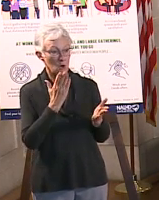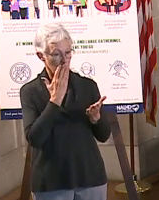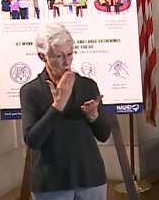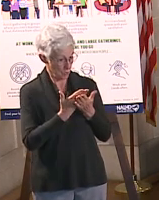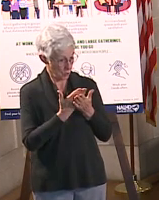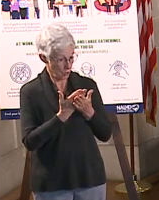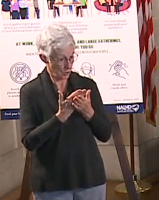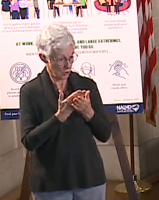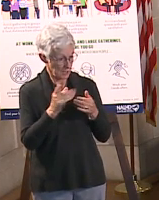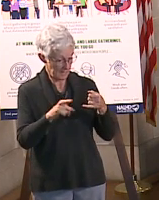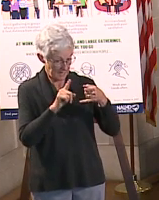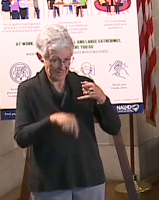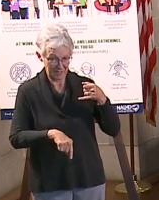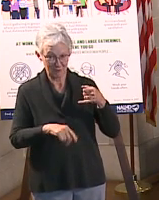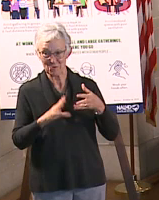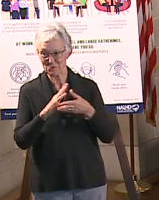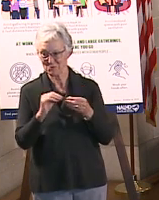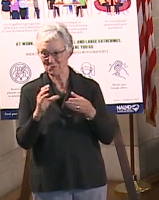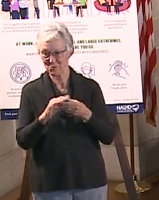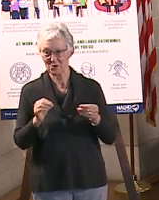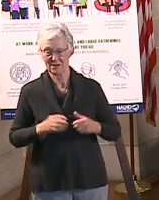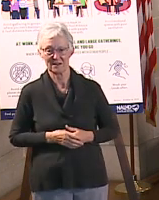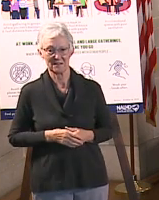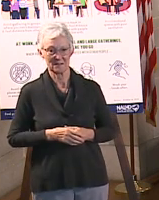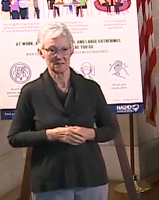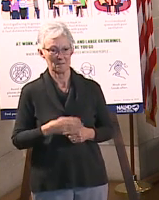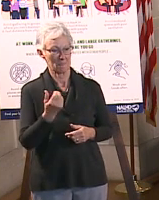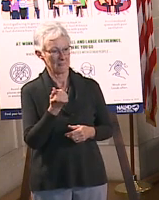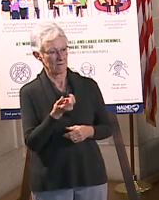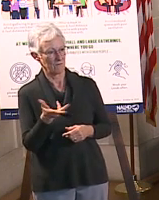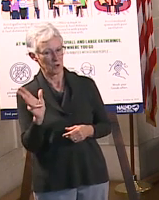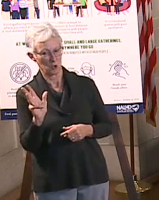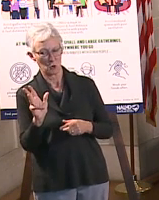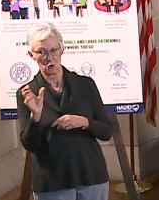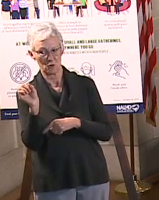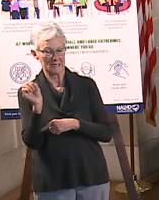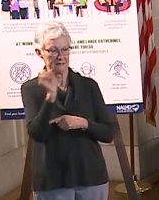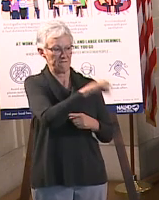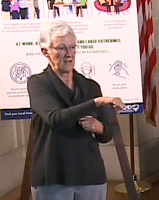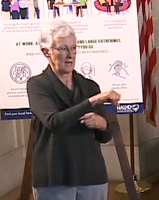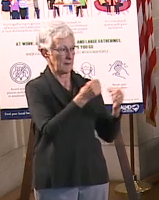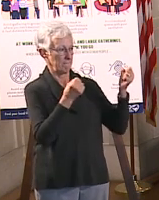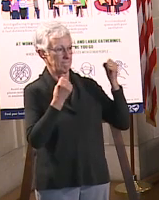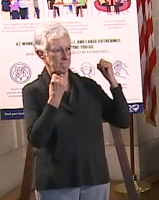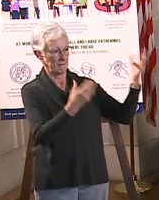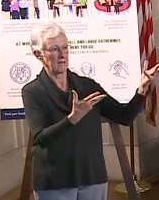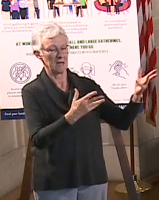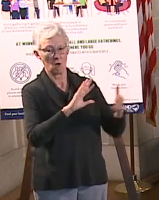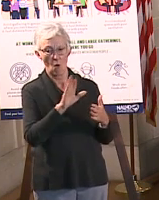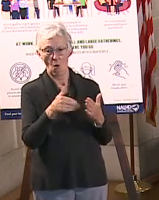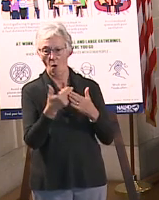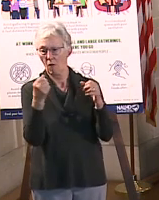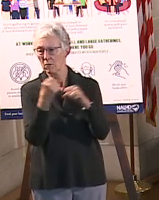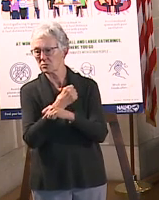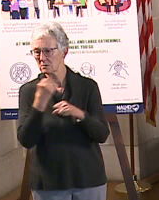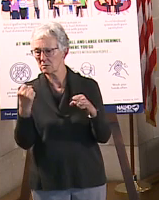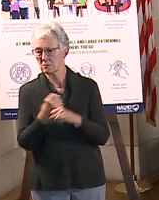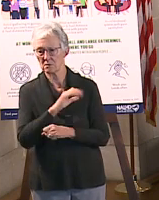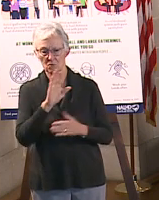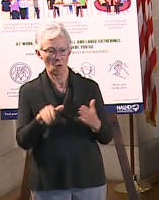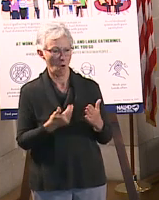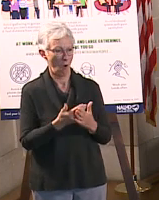ending, and the few overcome the many, and all the statistics and all the